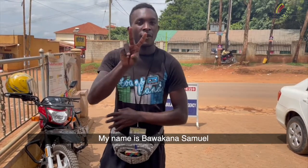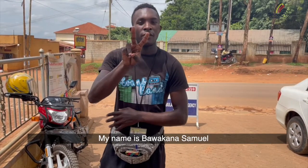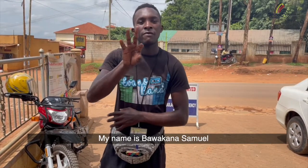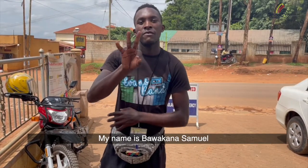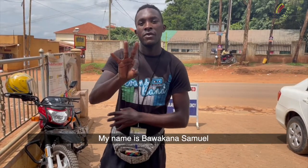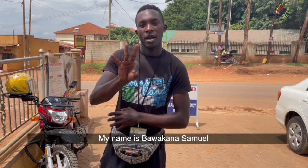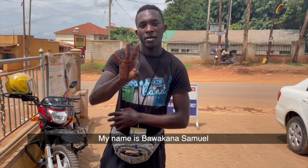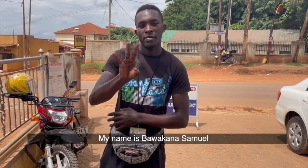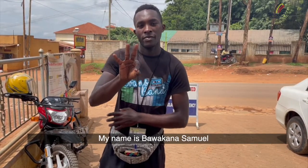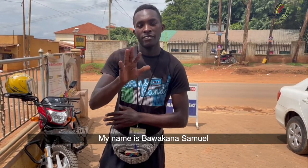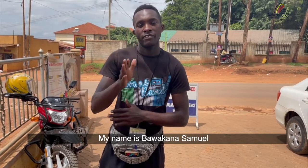Samuel,